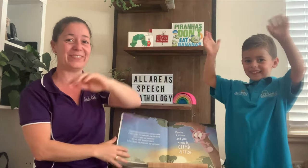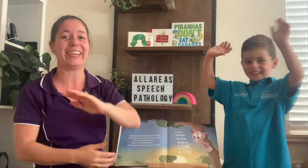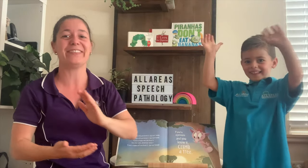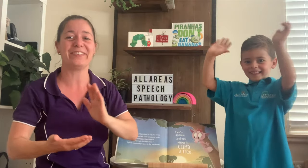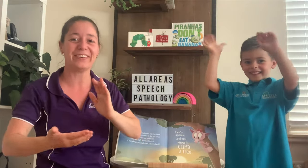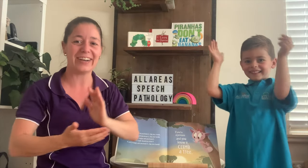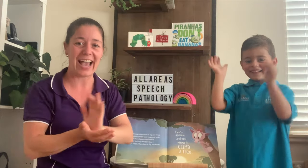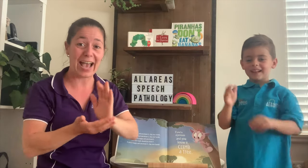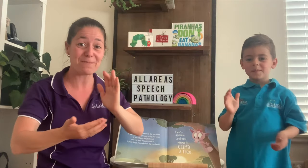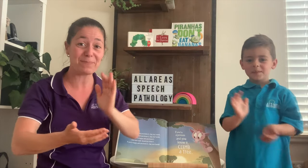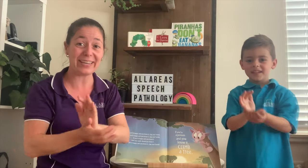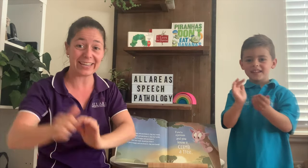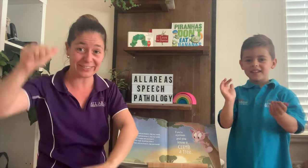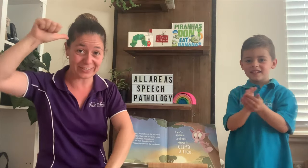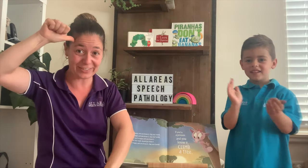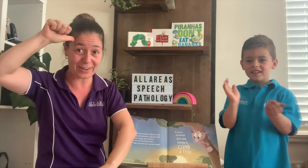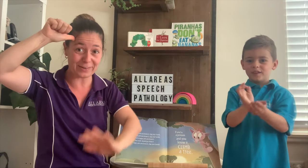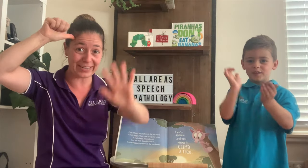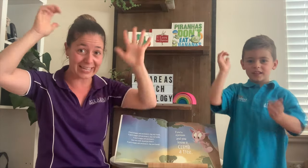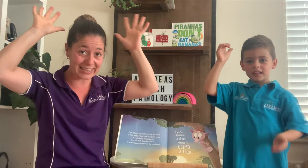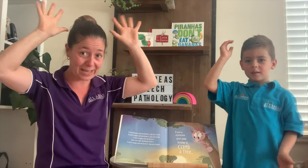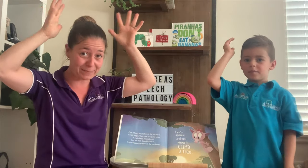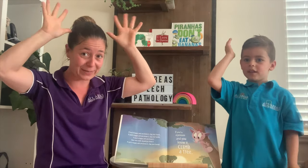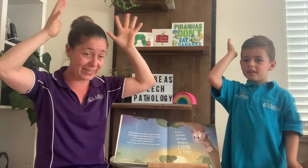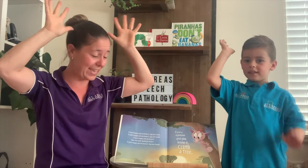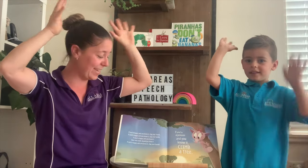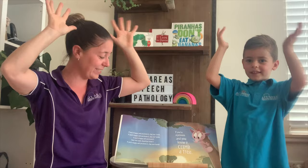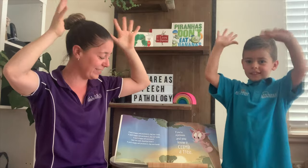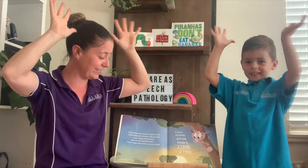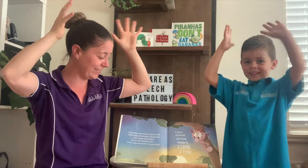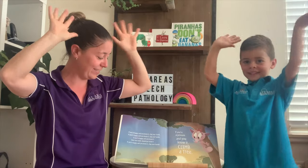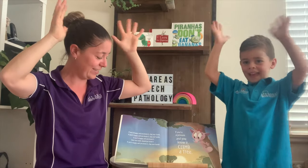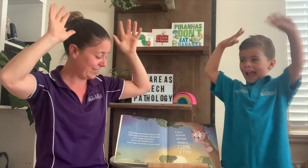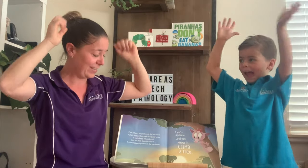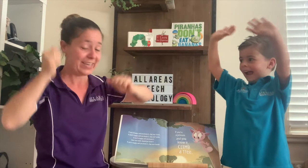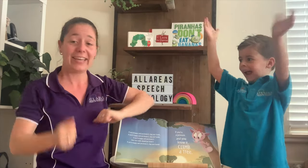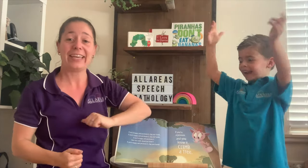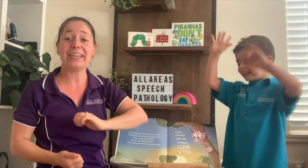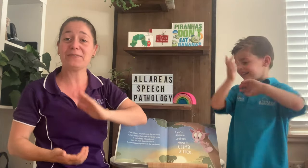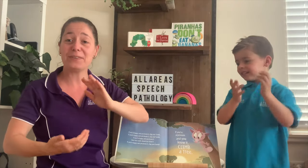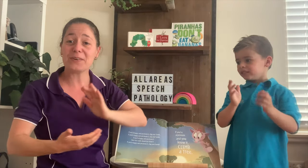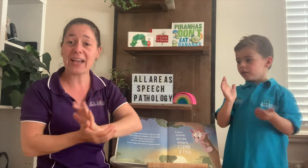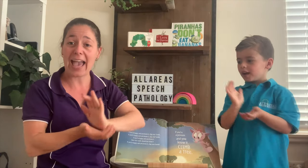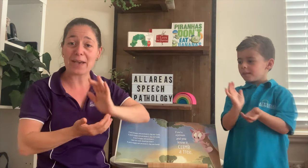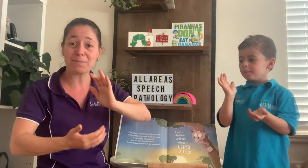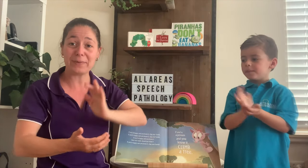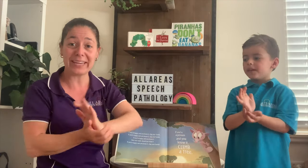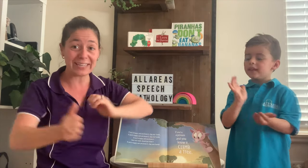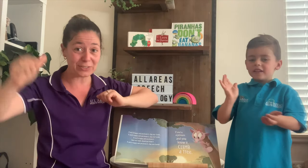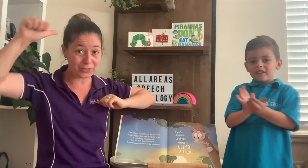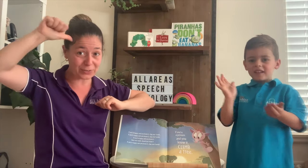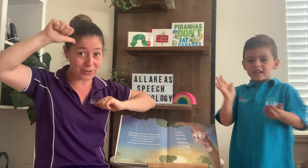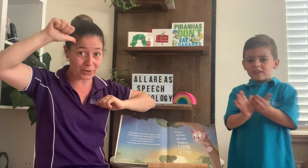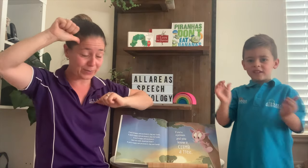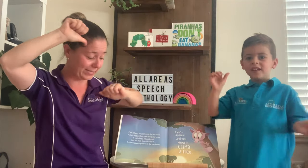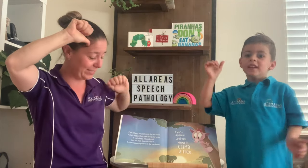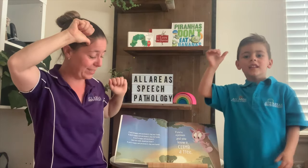If you're happy and you know it, clap your hands. If you're happy and you know it, then